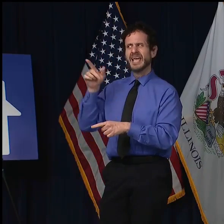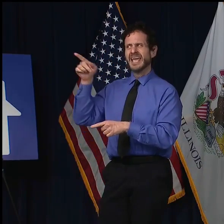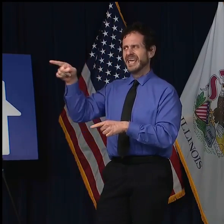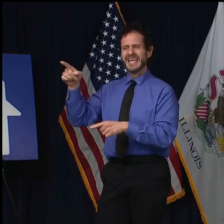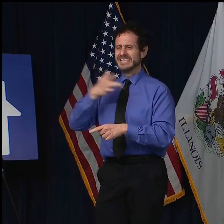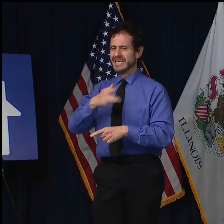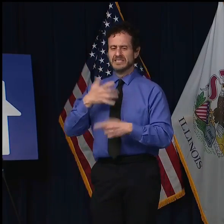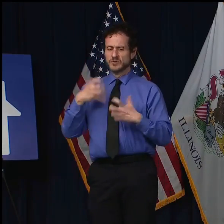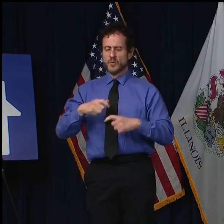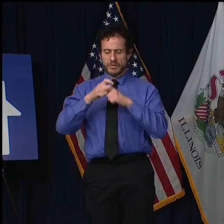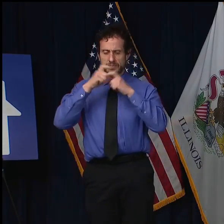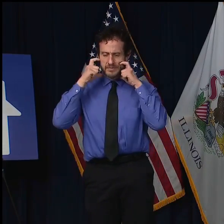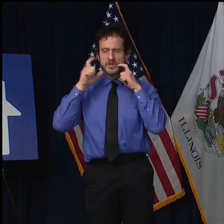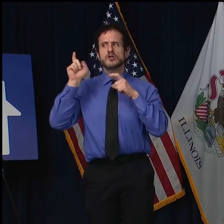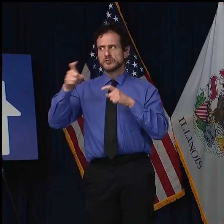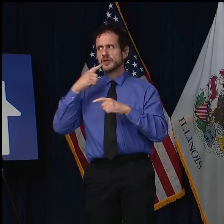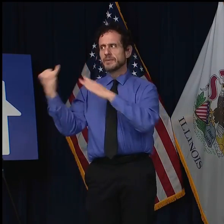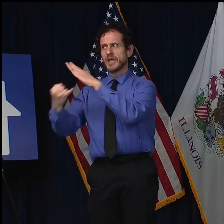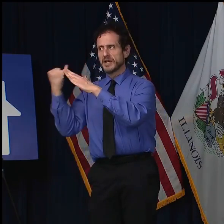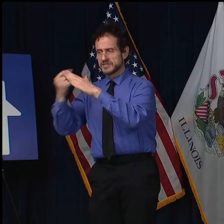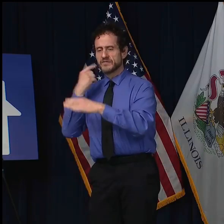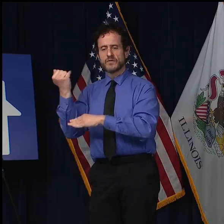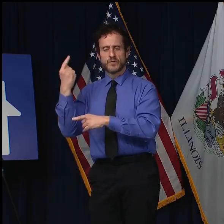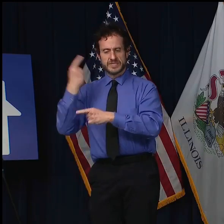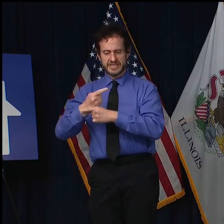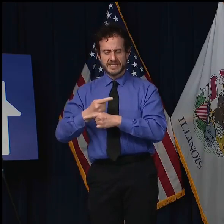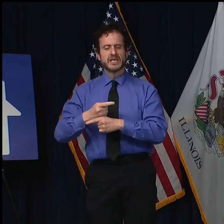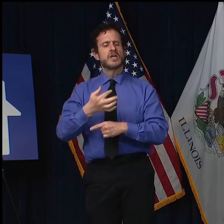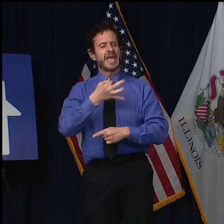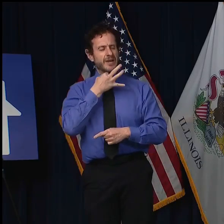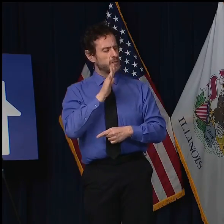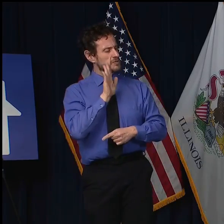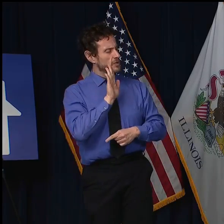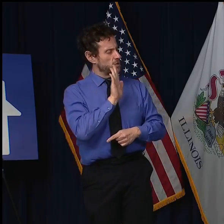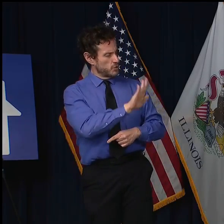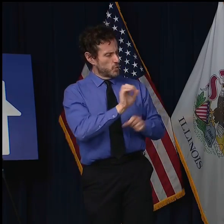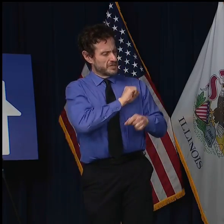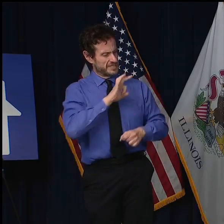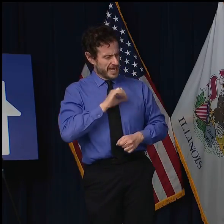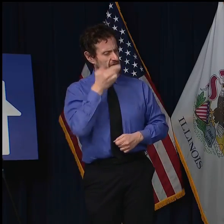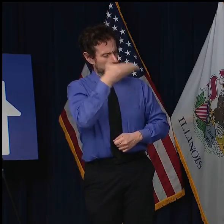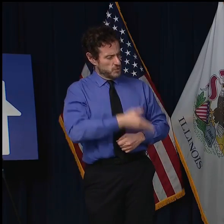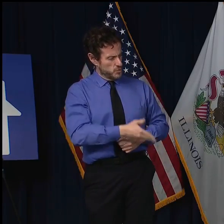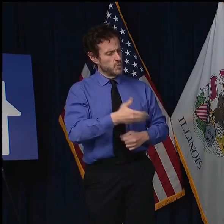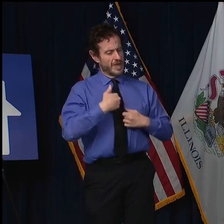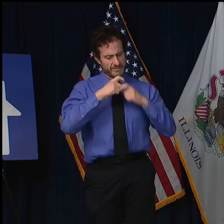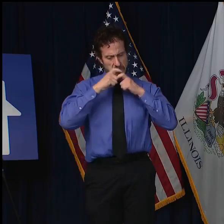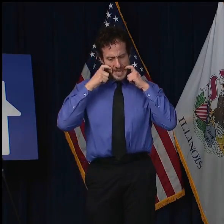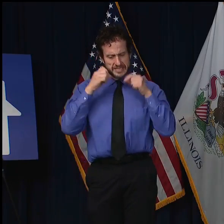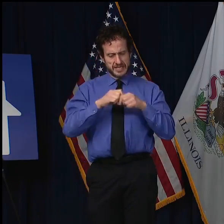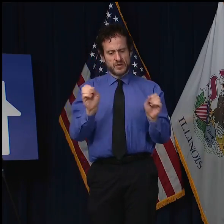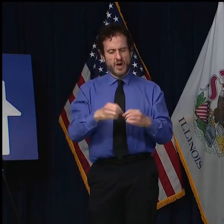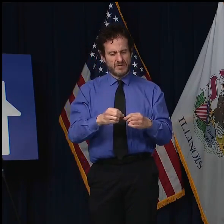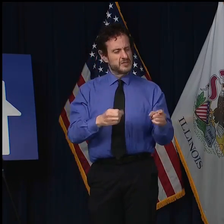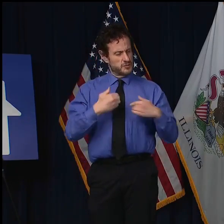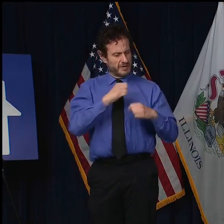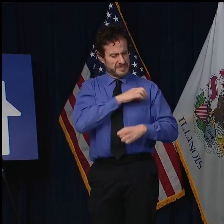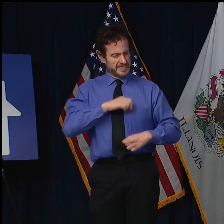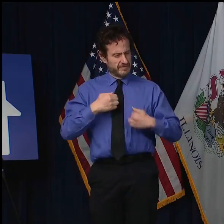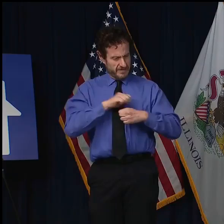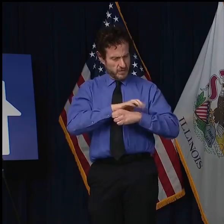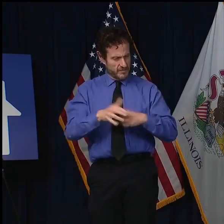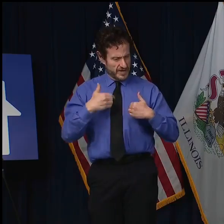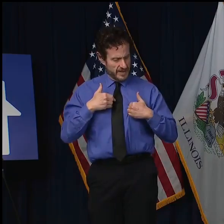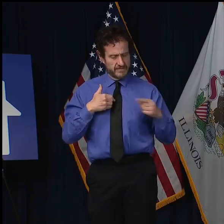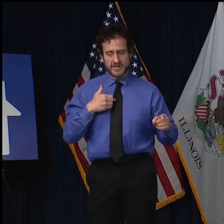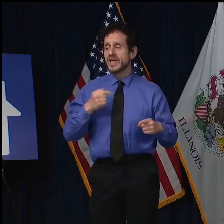for 14 days? And can you outline when you and your staff wear masks at the office? What's the status of your staffer who had COVID? Yeah, I think as a leader,